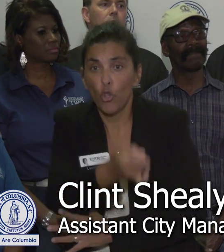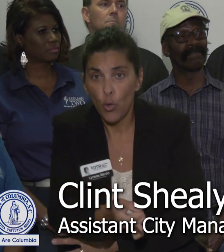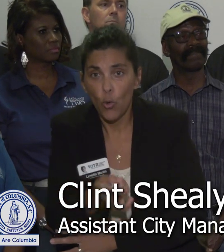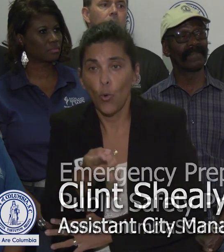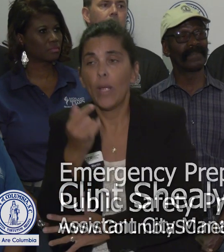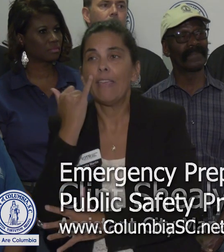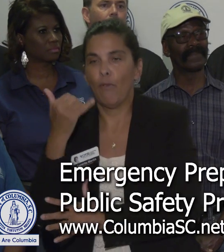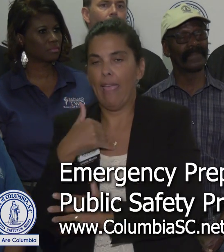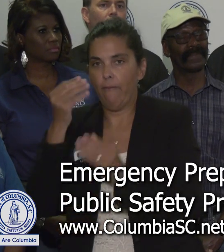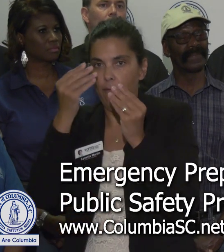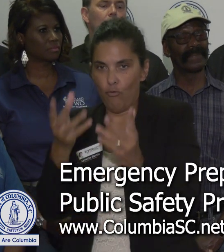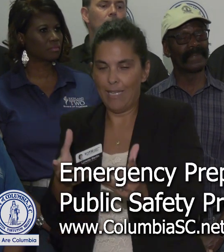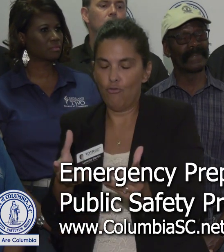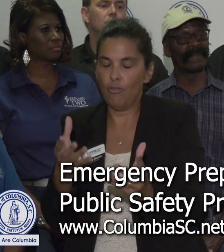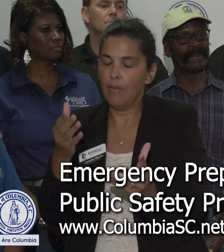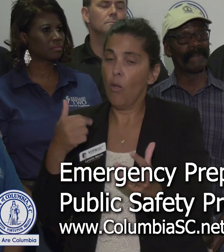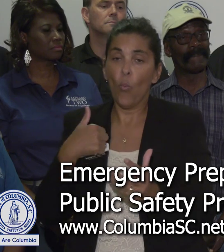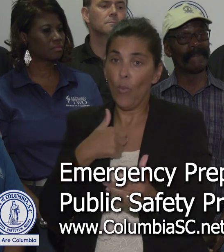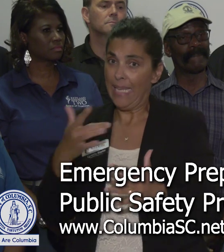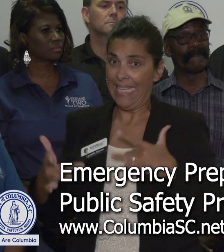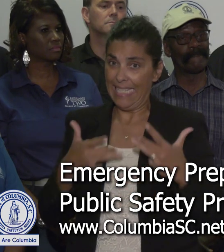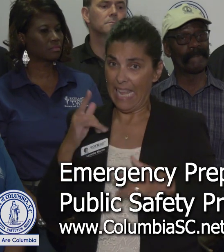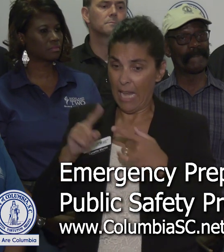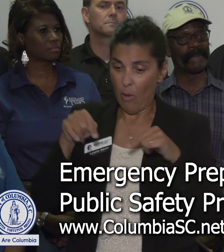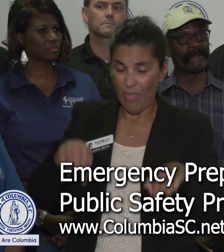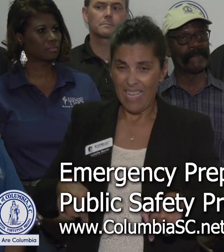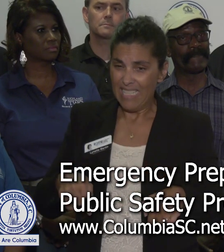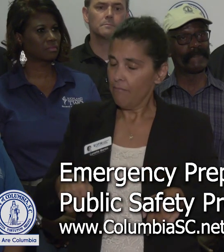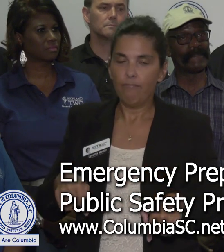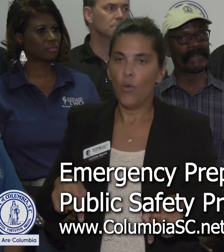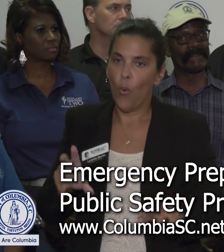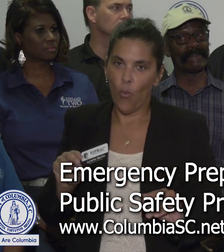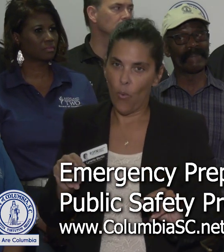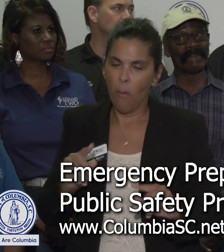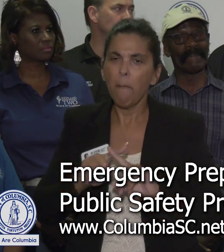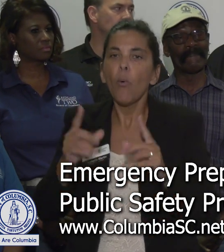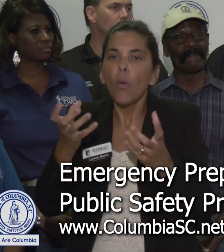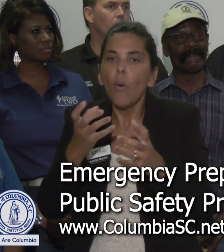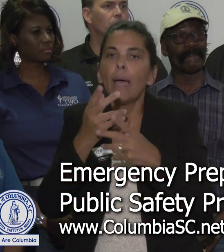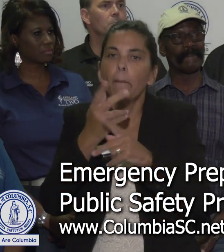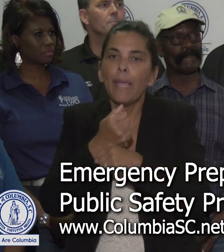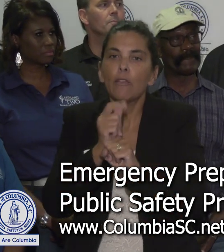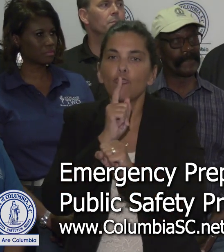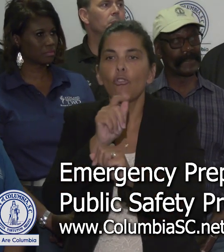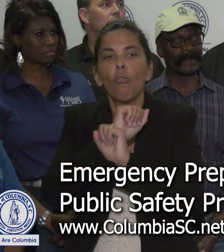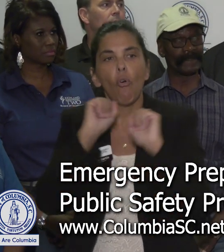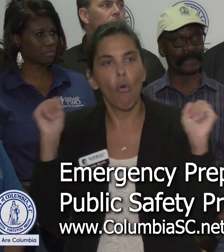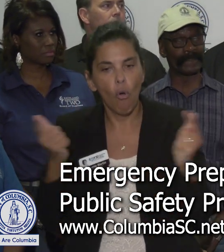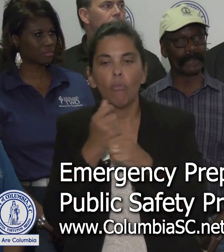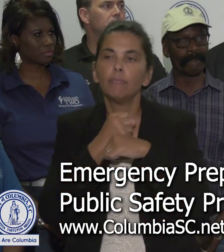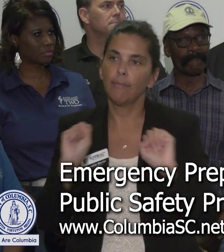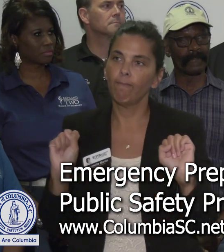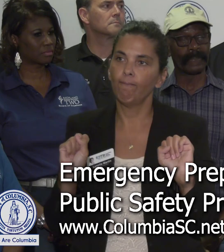but I know it's something we have to deal with. So we're going to do everything we can to keep the public safe.